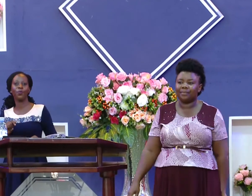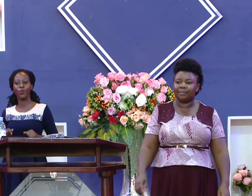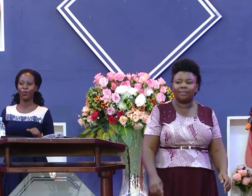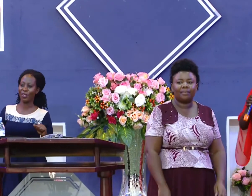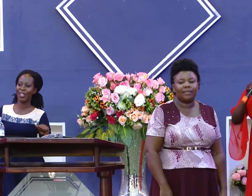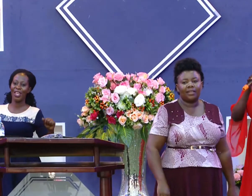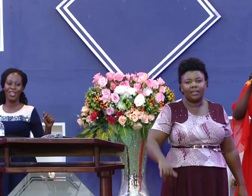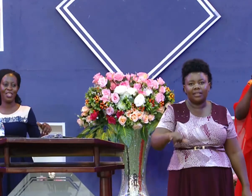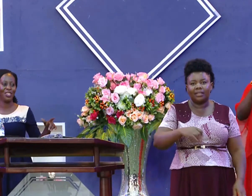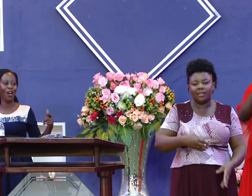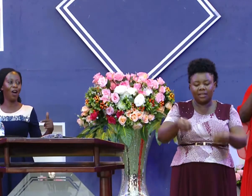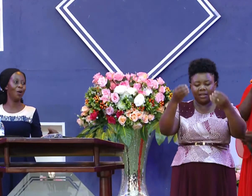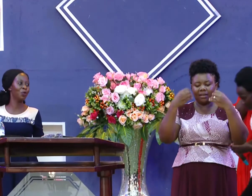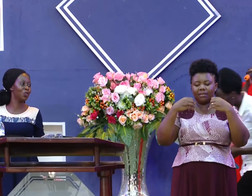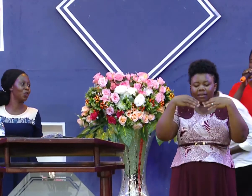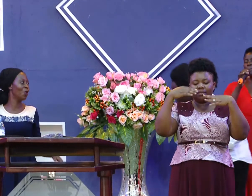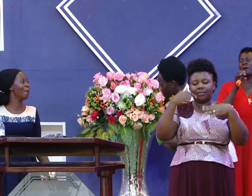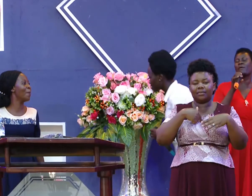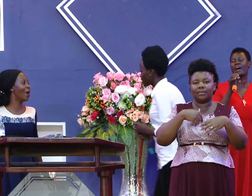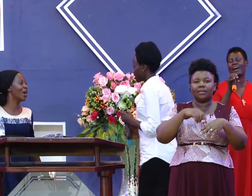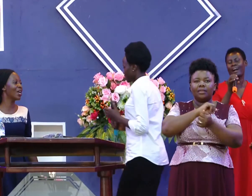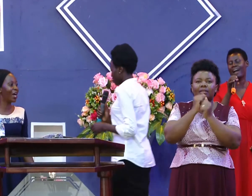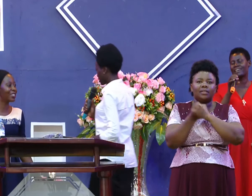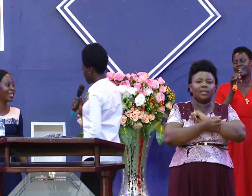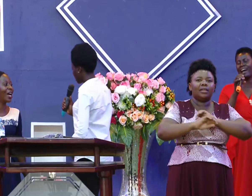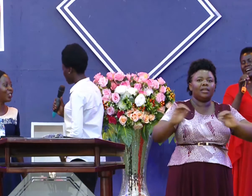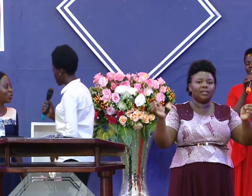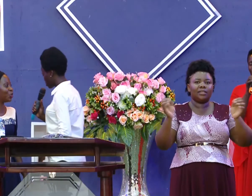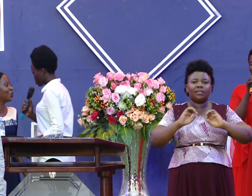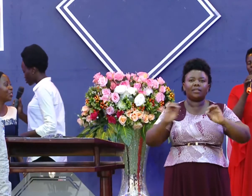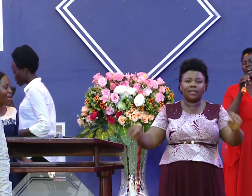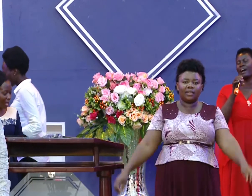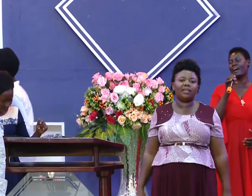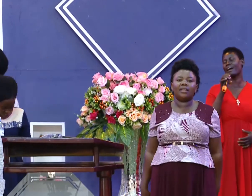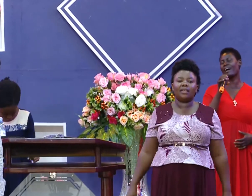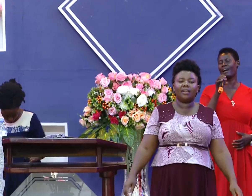Masimani nanga birira. Ninomu sumba wanga tachuka.